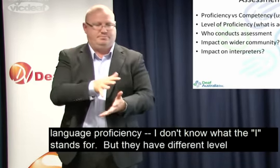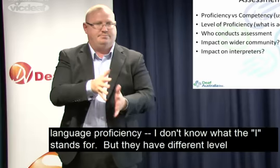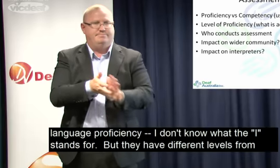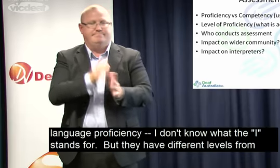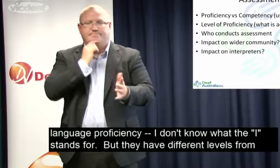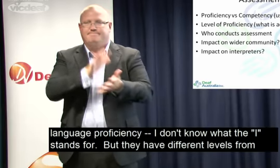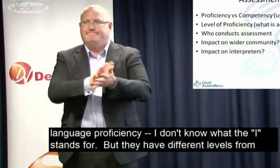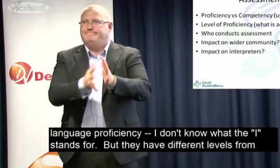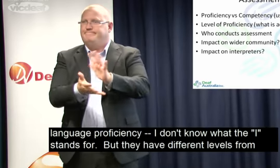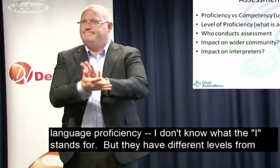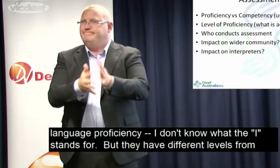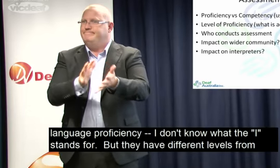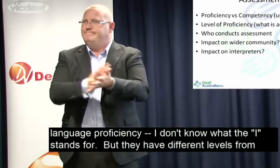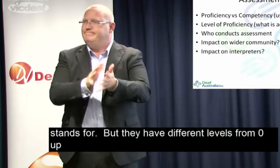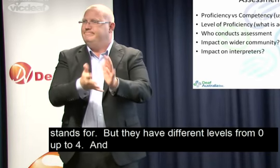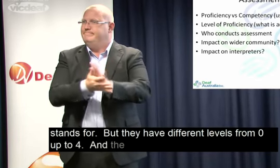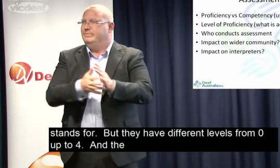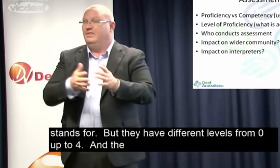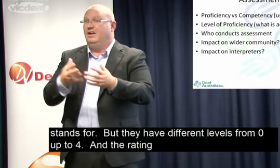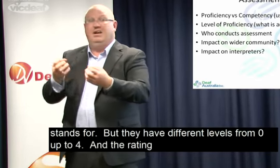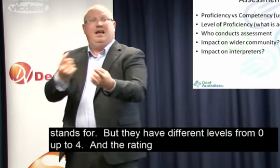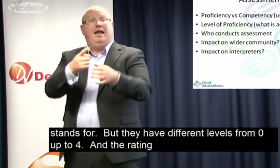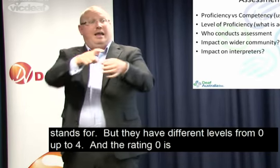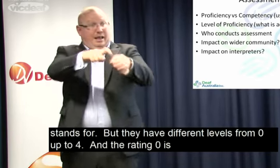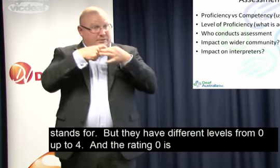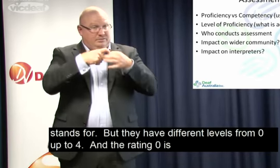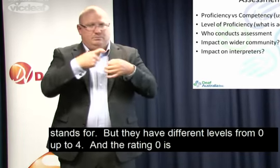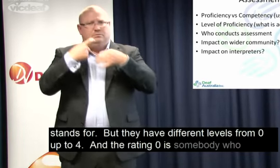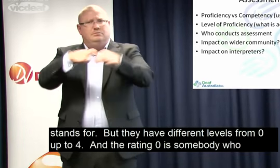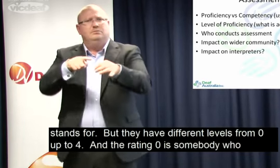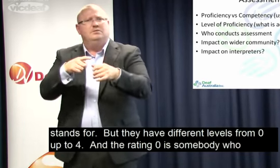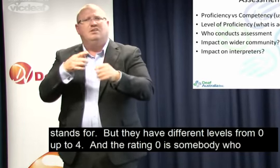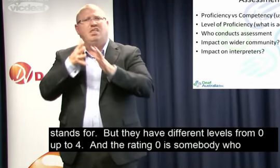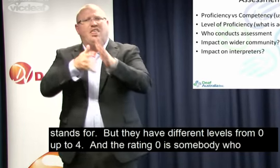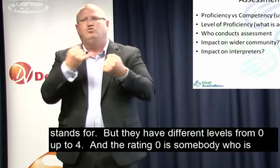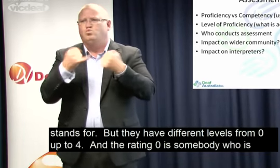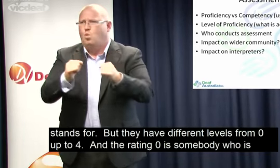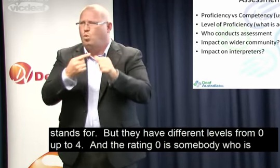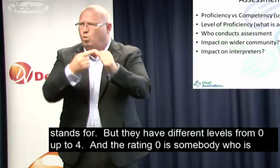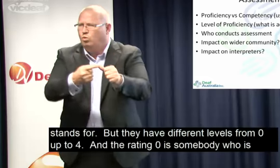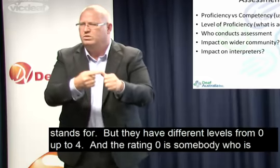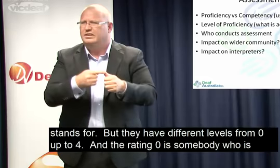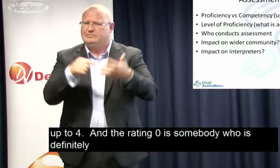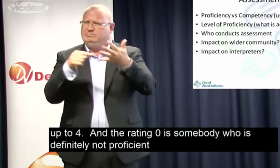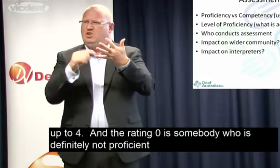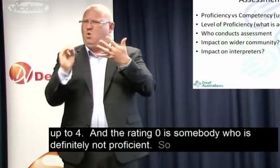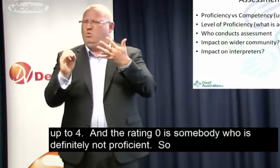And the rating 0 is somebody who is definitely not proficient. So they would ask a question. If they